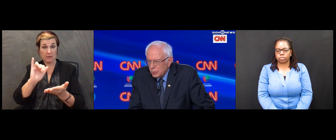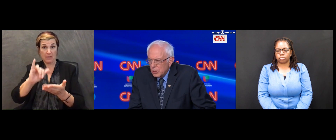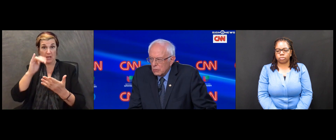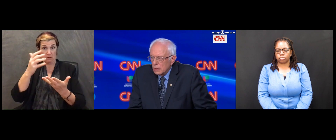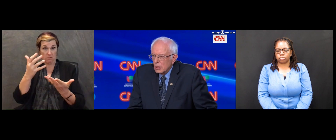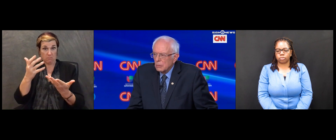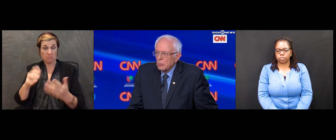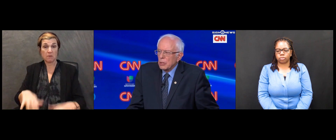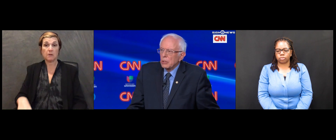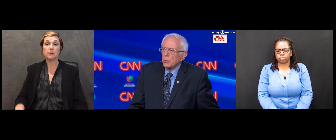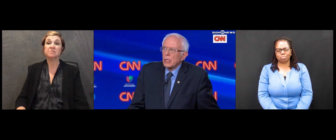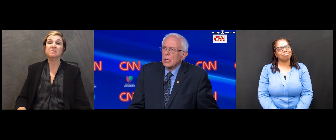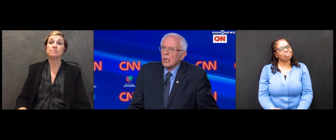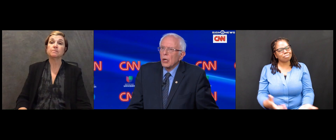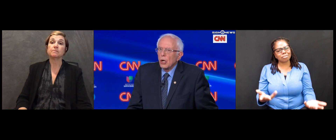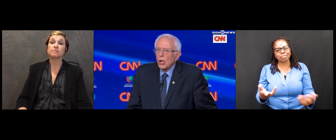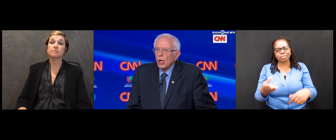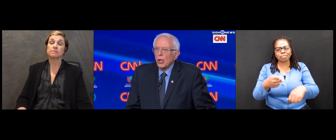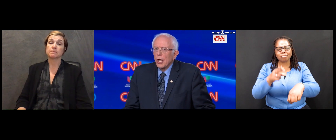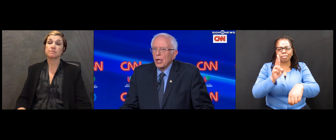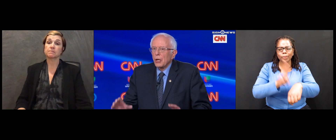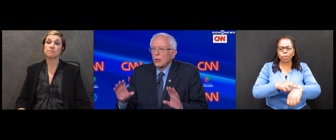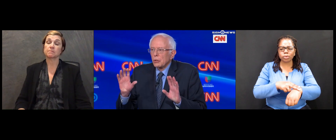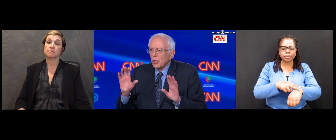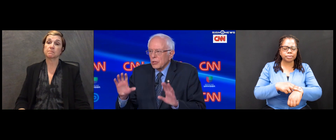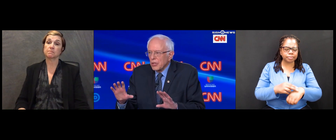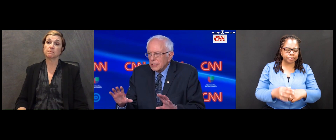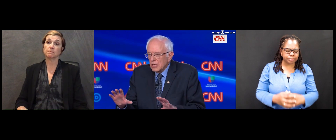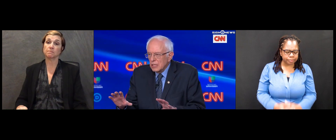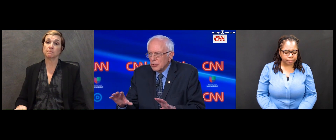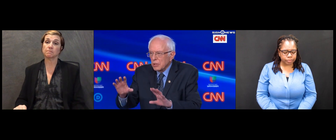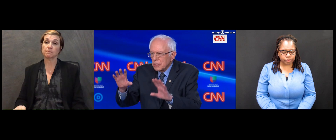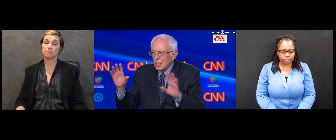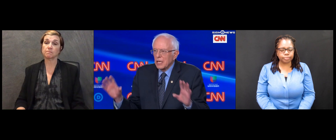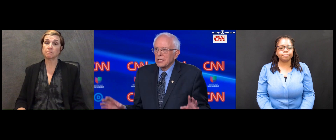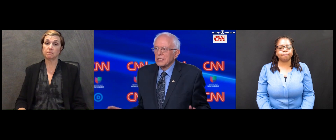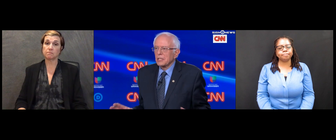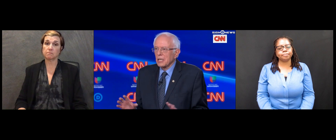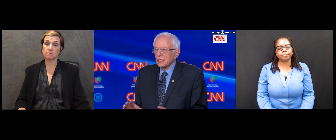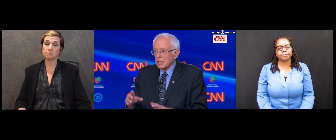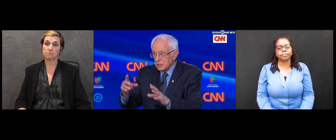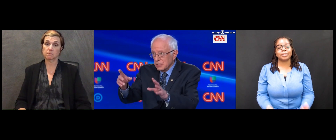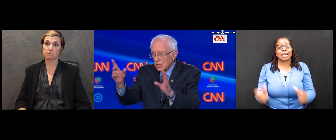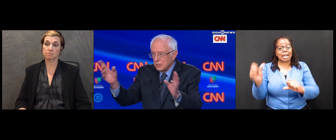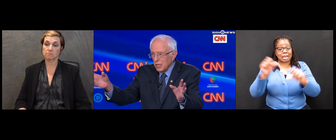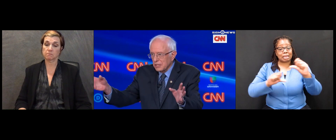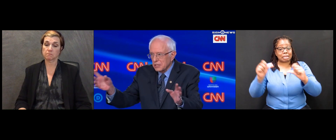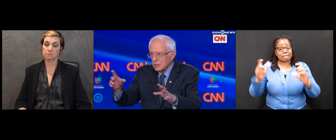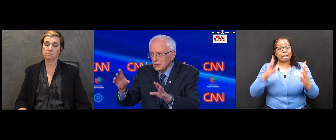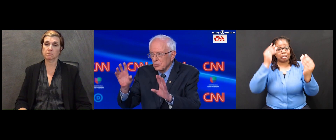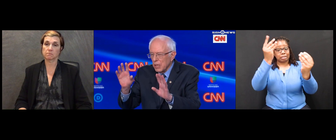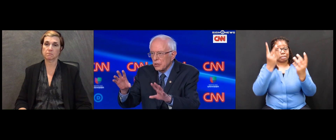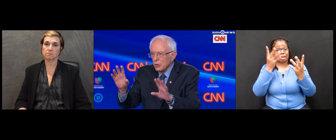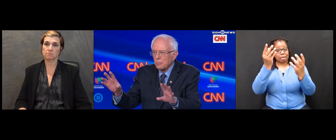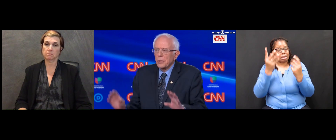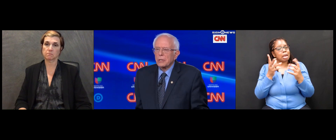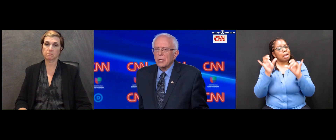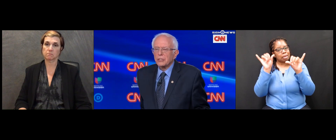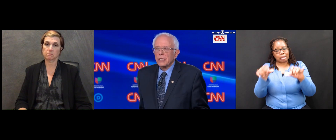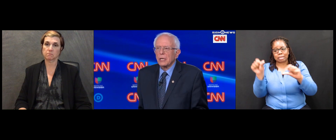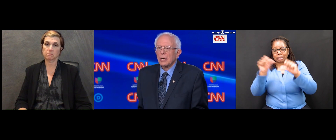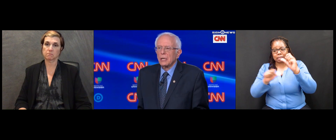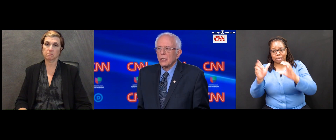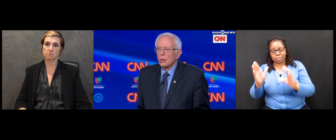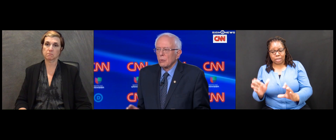Well, of course we do. I mean, we look, this is what the scientists are telling us, the same scientists who make your point